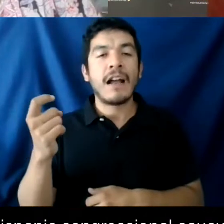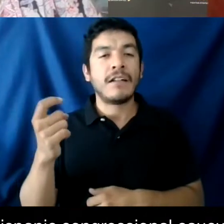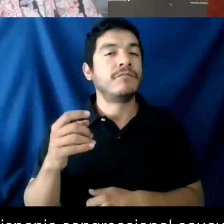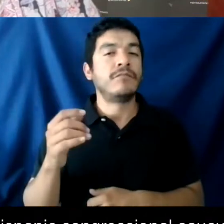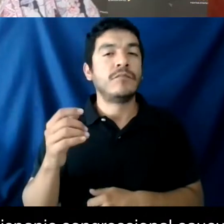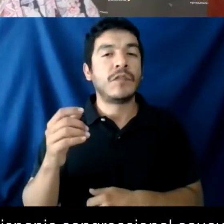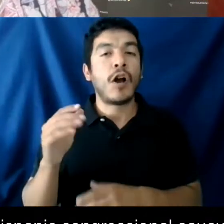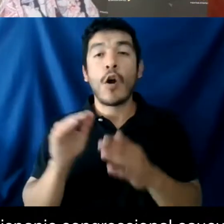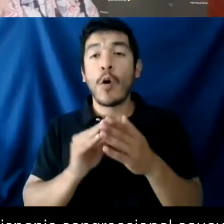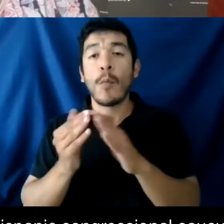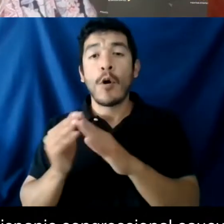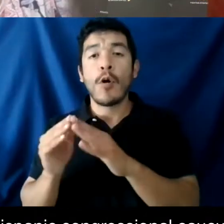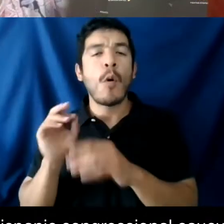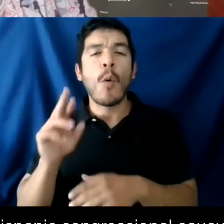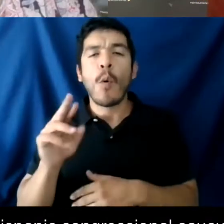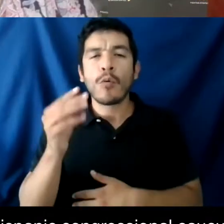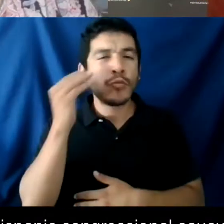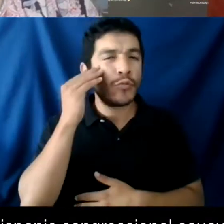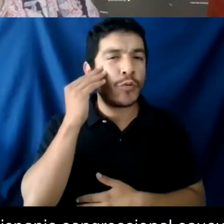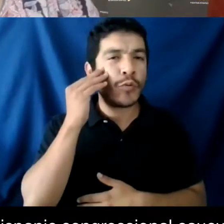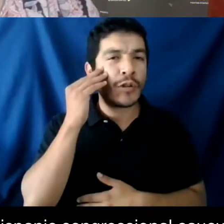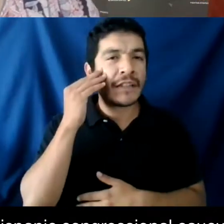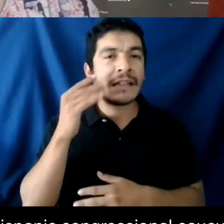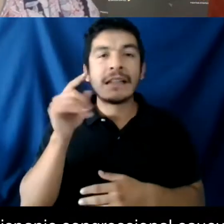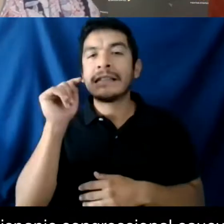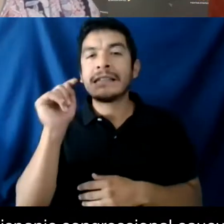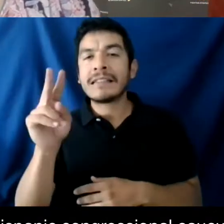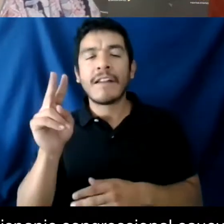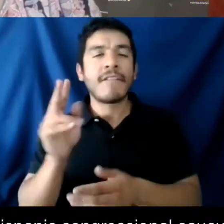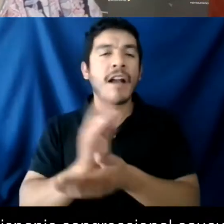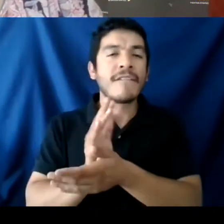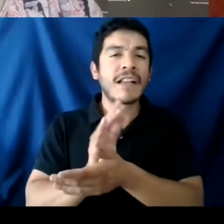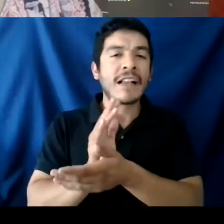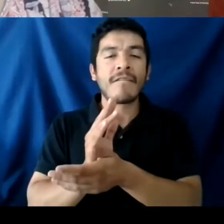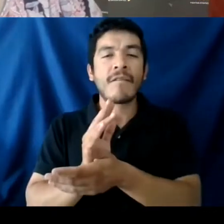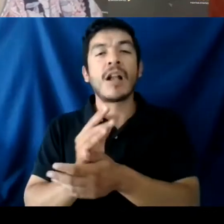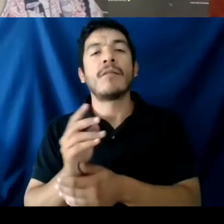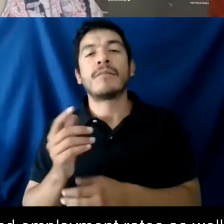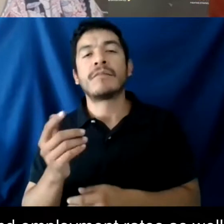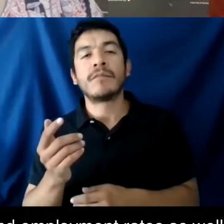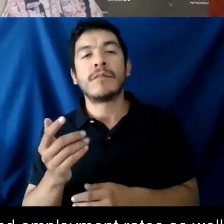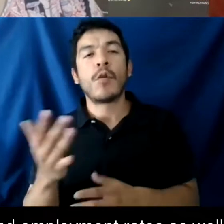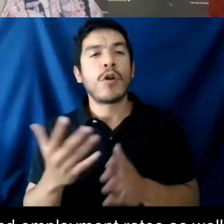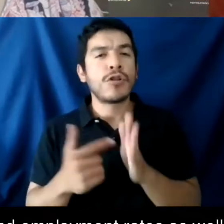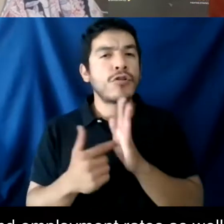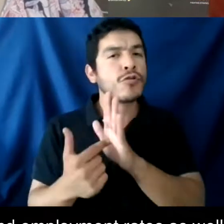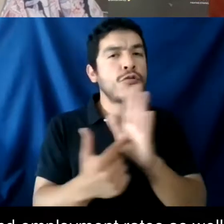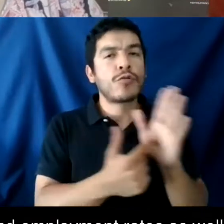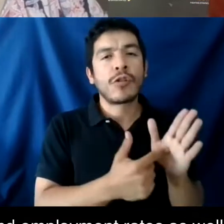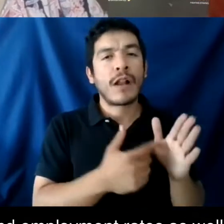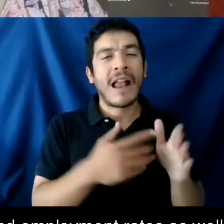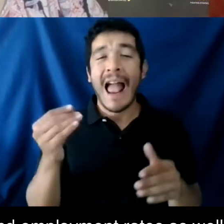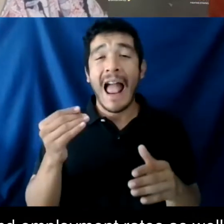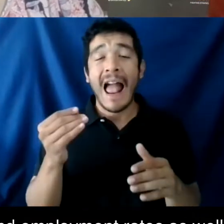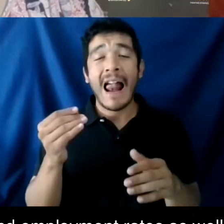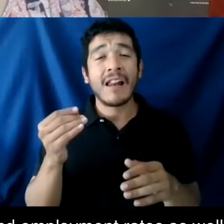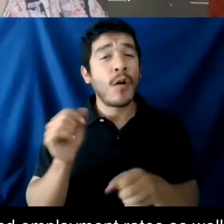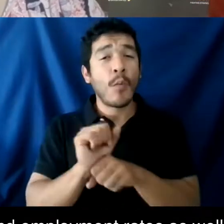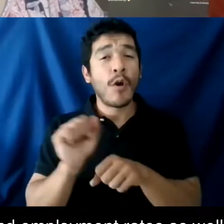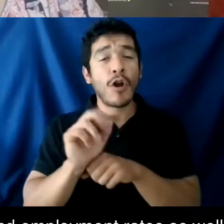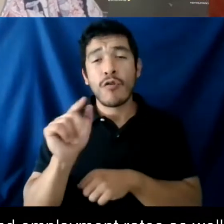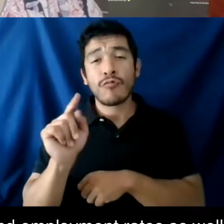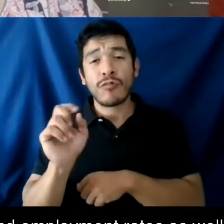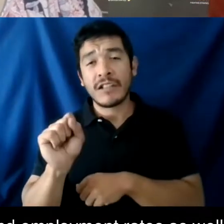you know, television, film, media policy and so on, and employment rates, as well as we heard